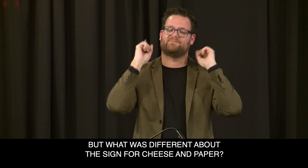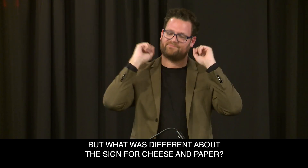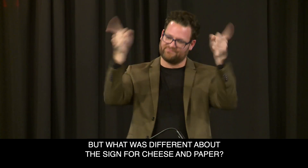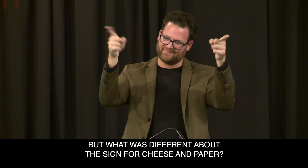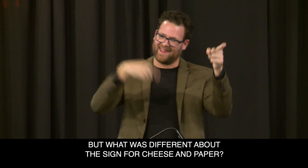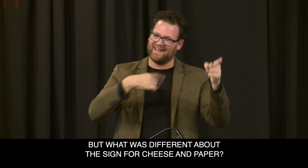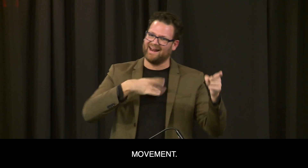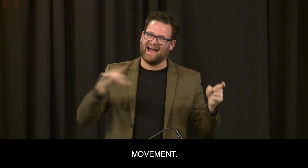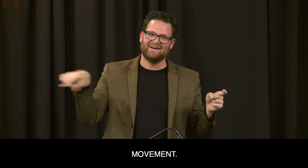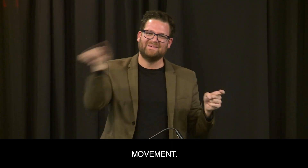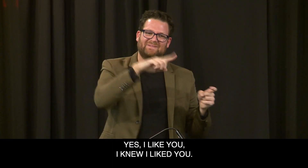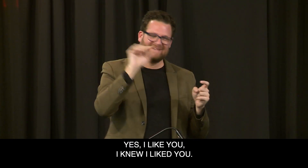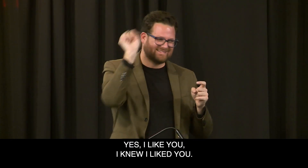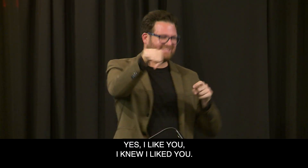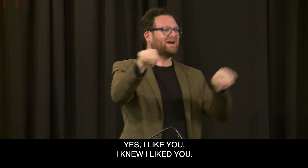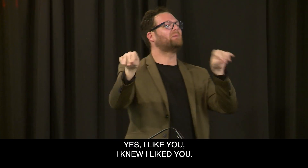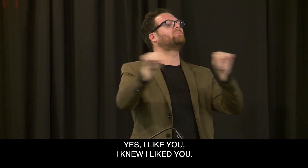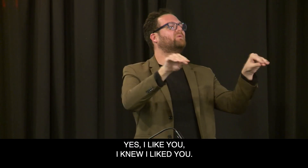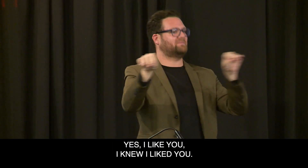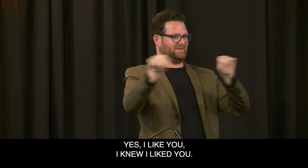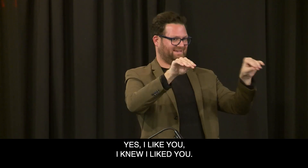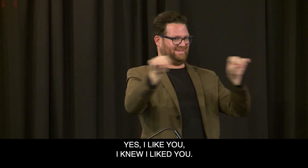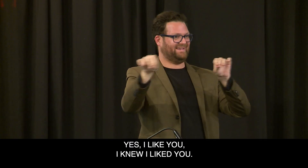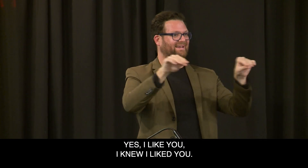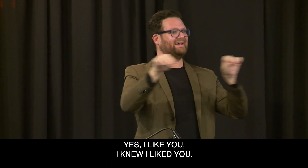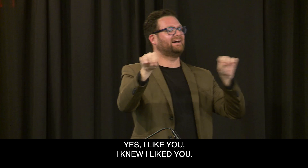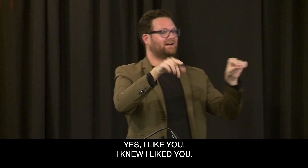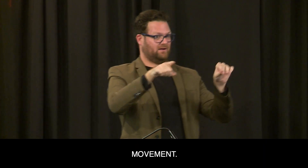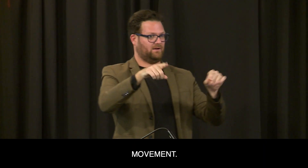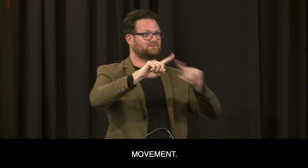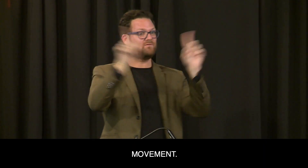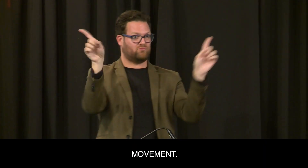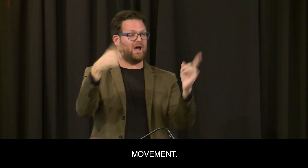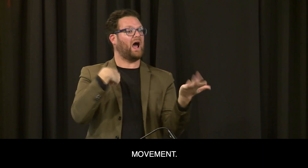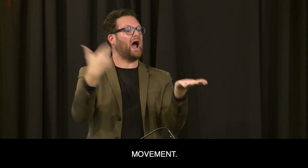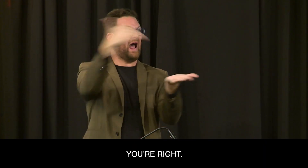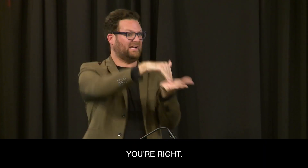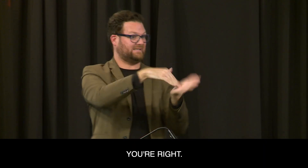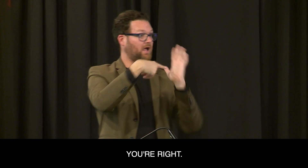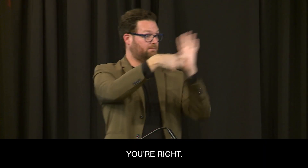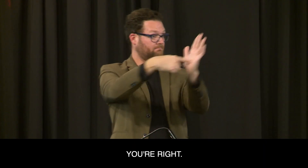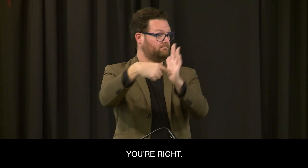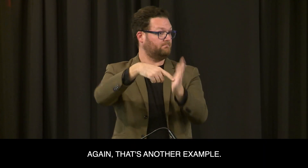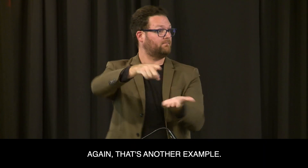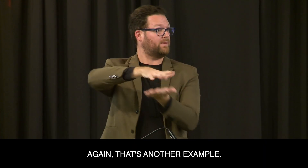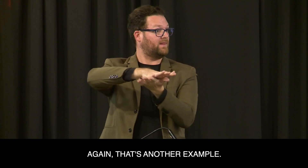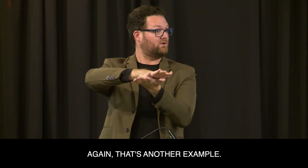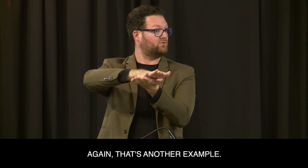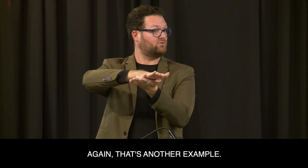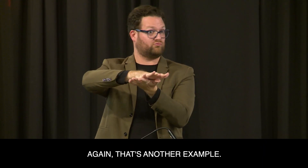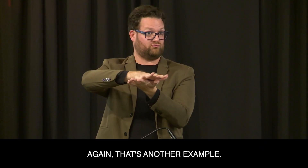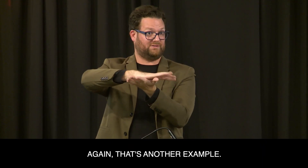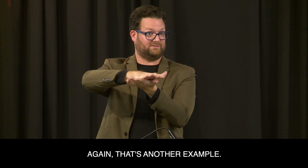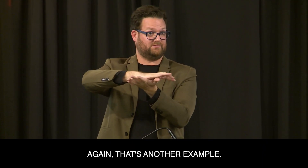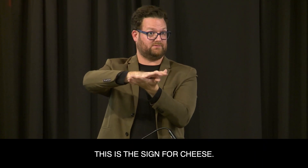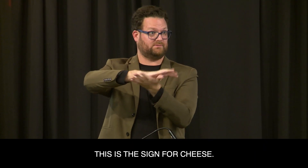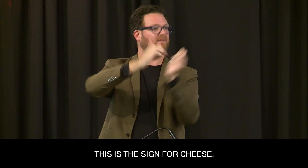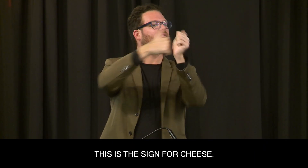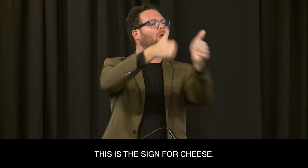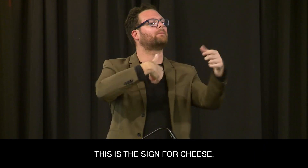and paper? Movement. Yes, I like you. I knew I liked you. Movement. You're right. Again, that's another example. This is the sign for